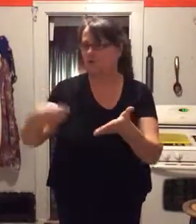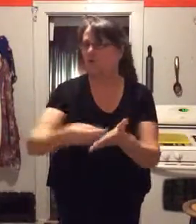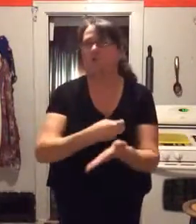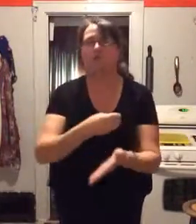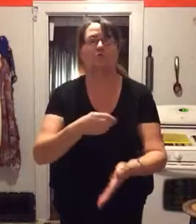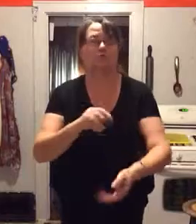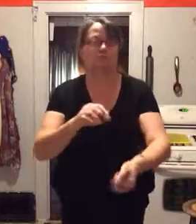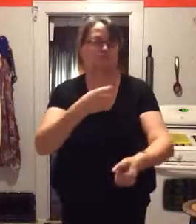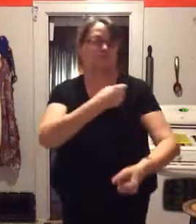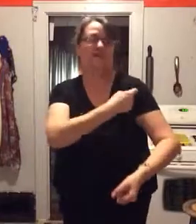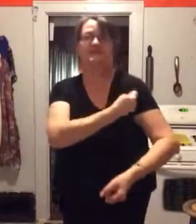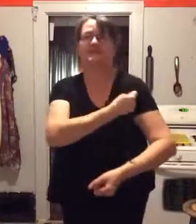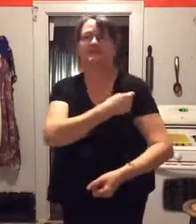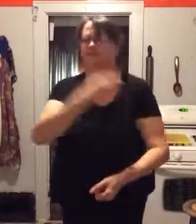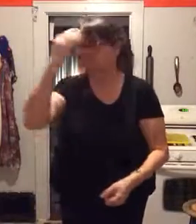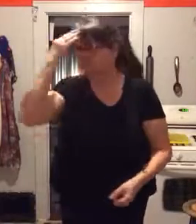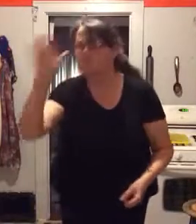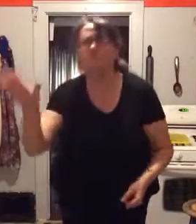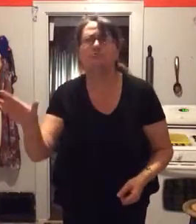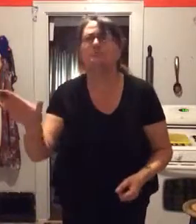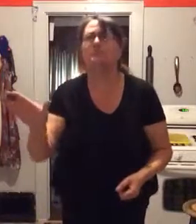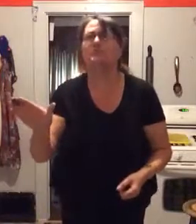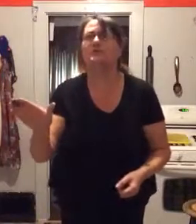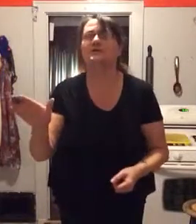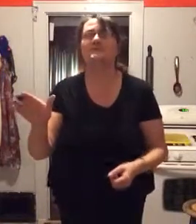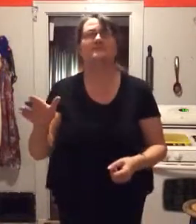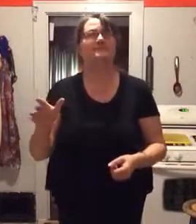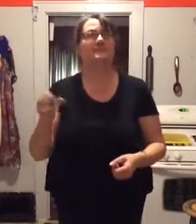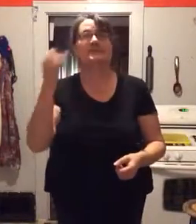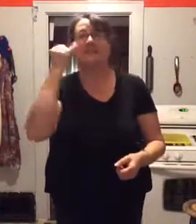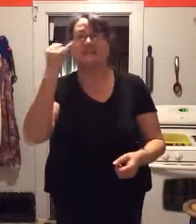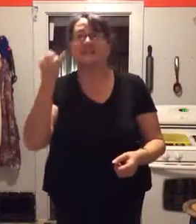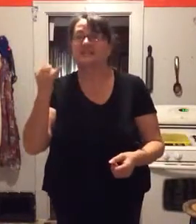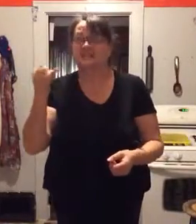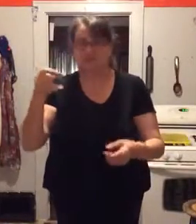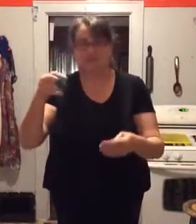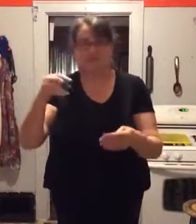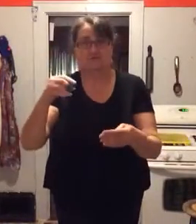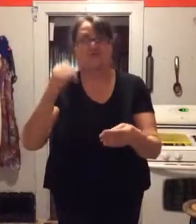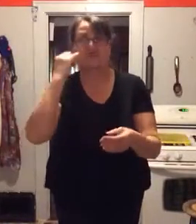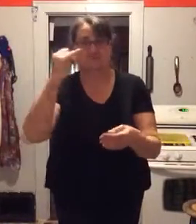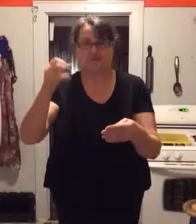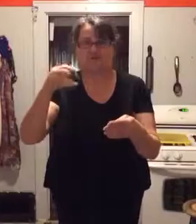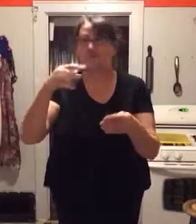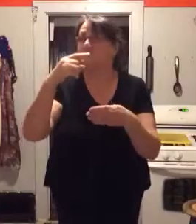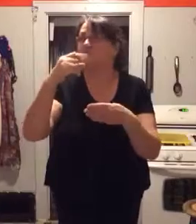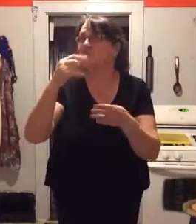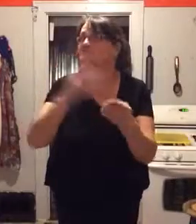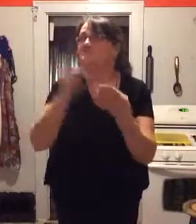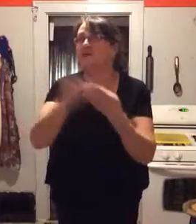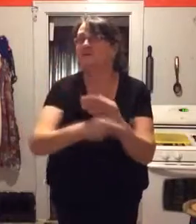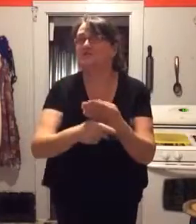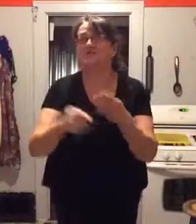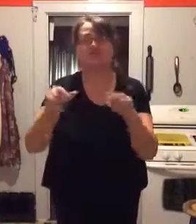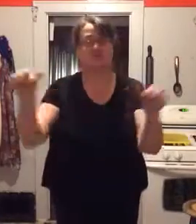it until you do a project in your science class. Maybe you could be a mayor or a senator